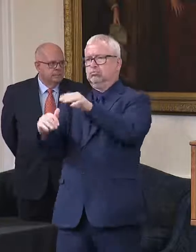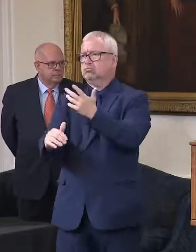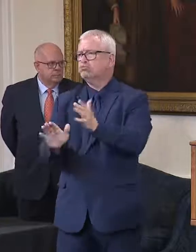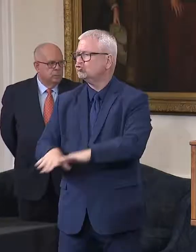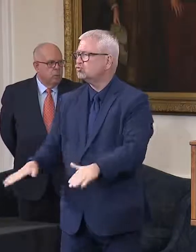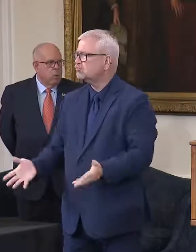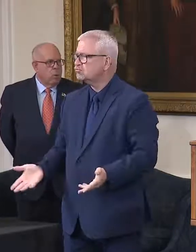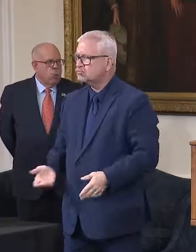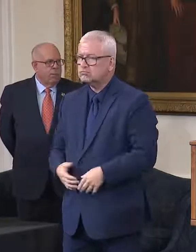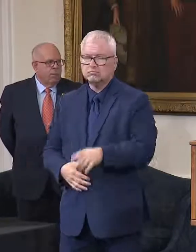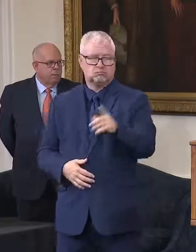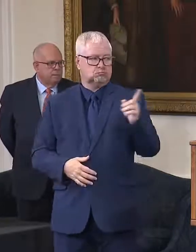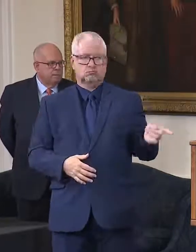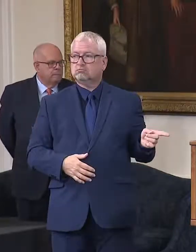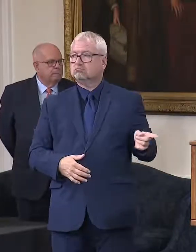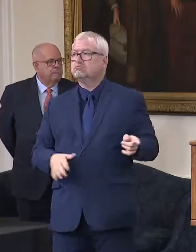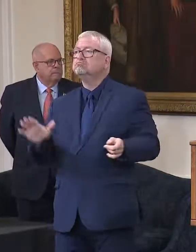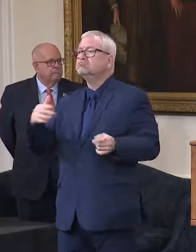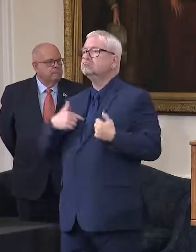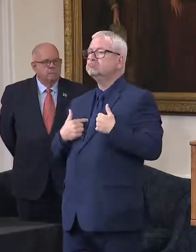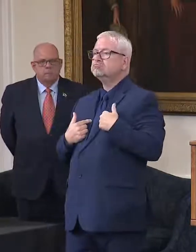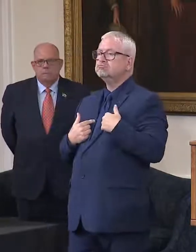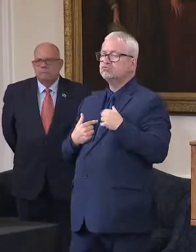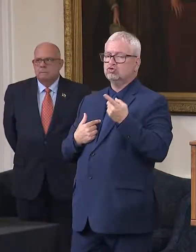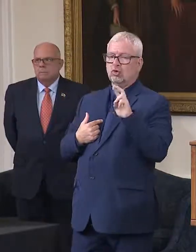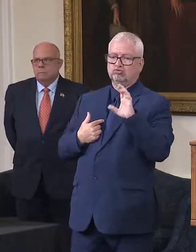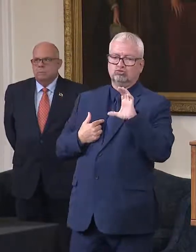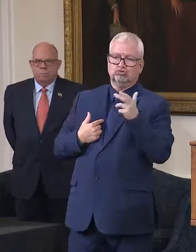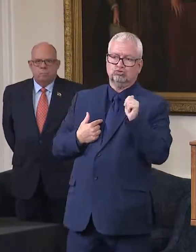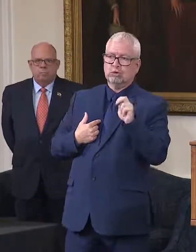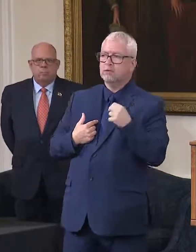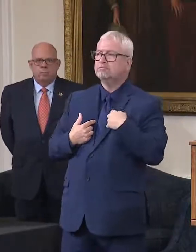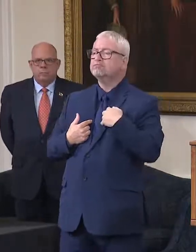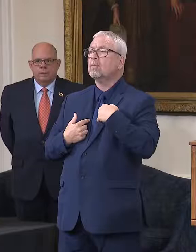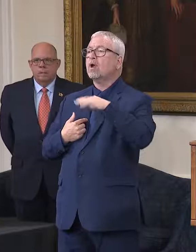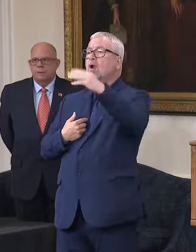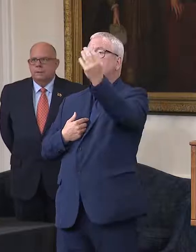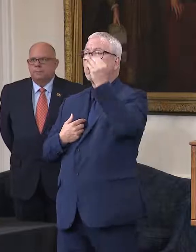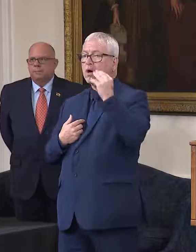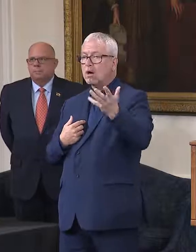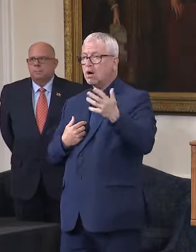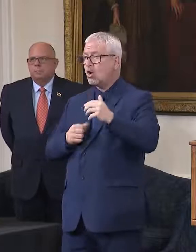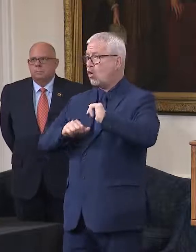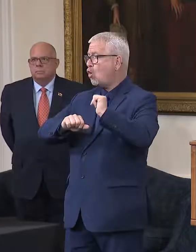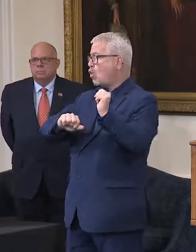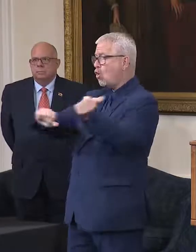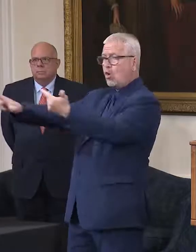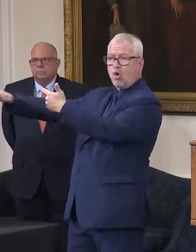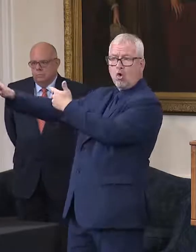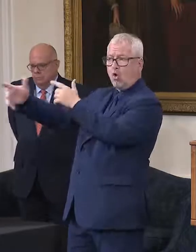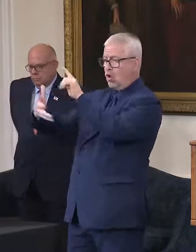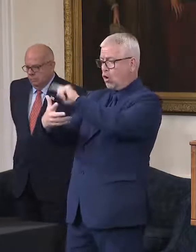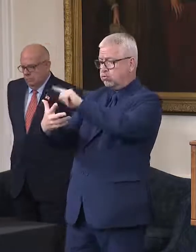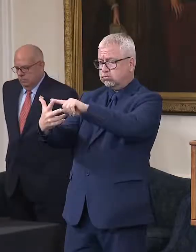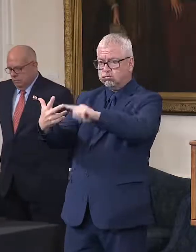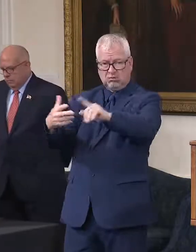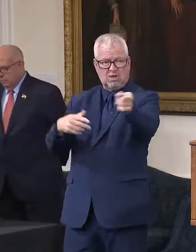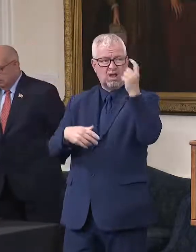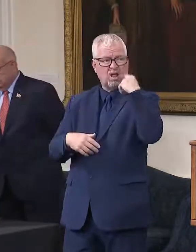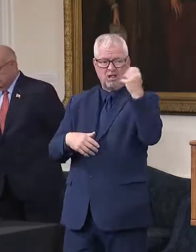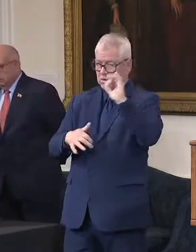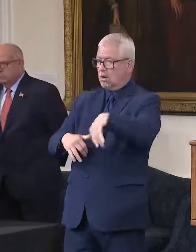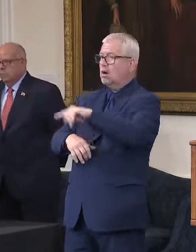Thank you so much for that question. So I guess in a word, yes, all of it, all of the above. What we have been working